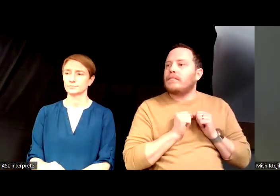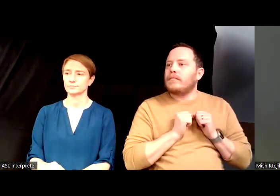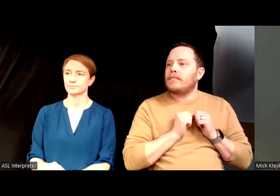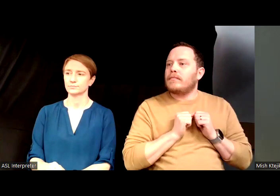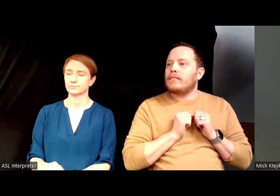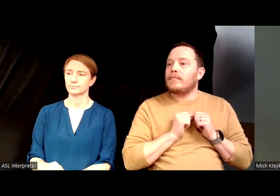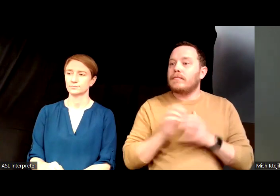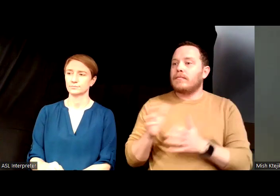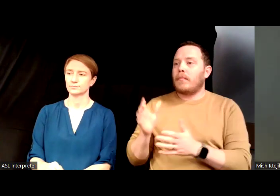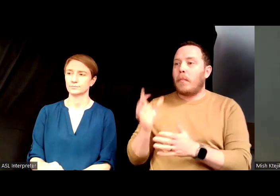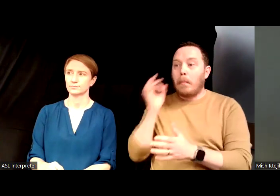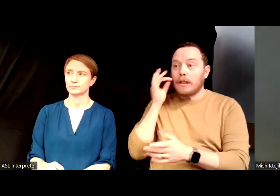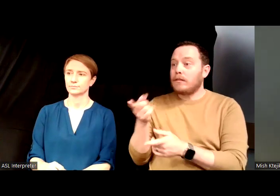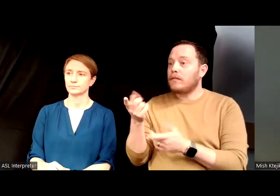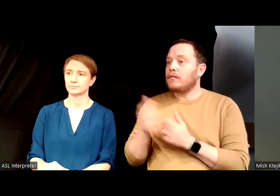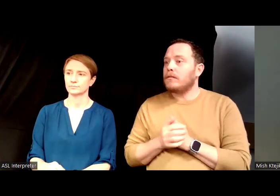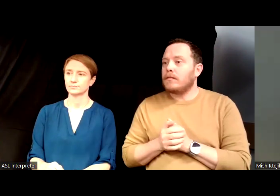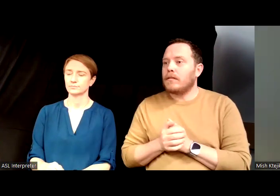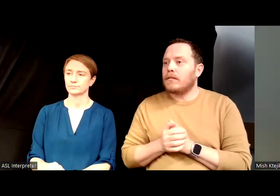Well, okay, Eric.